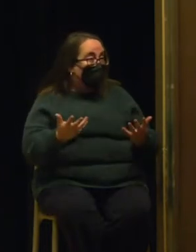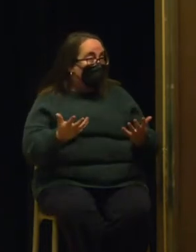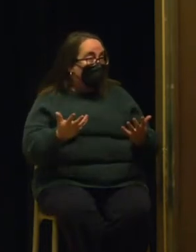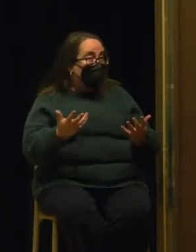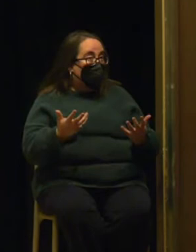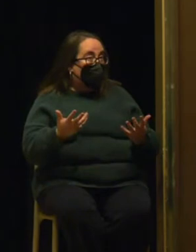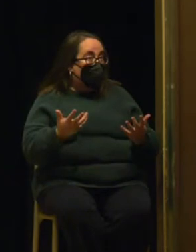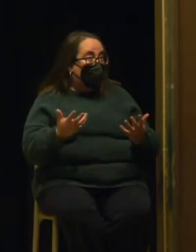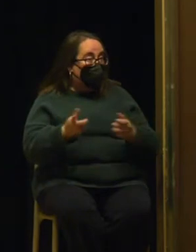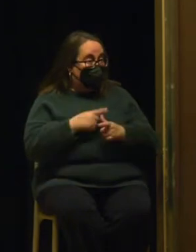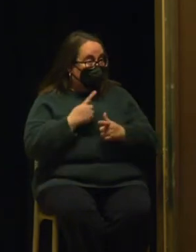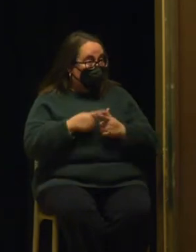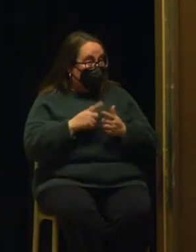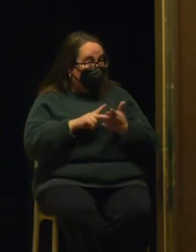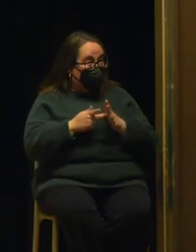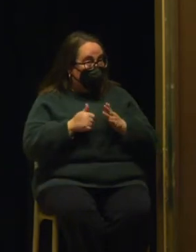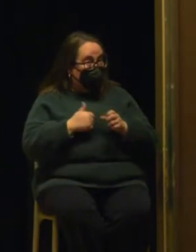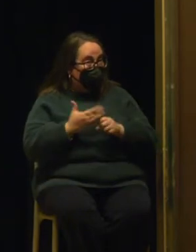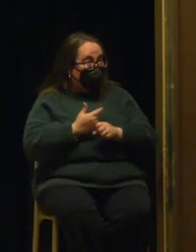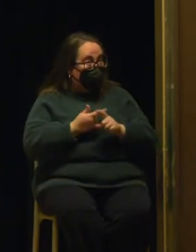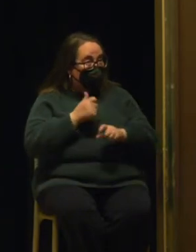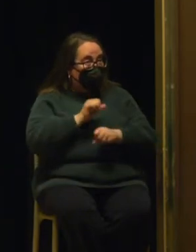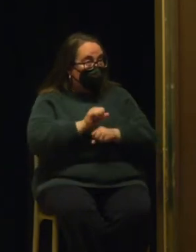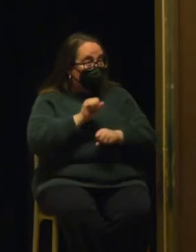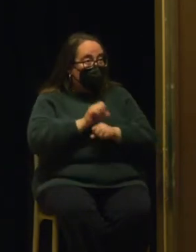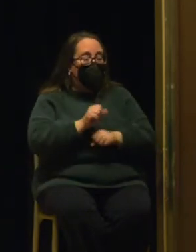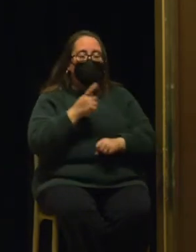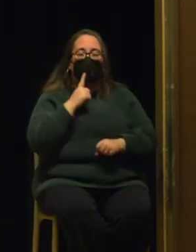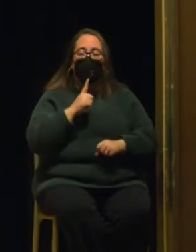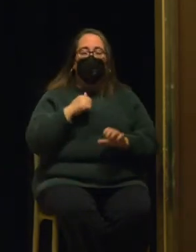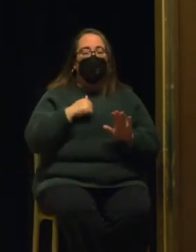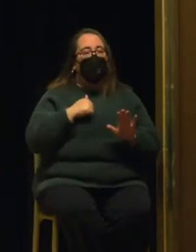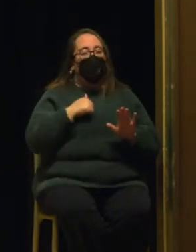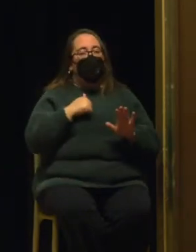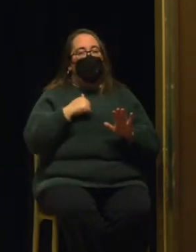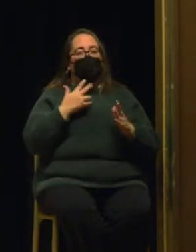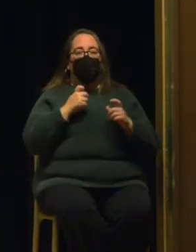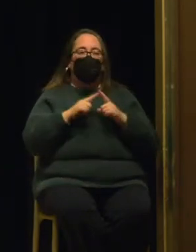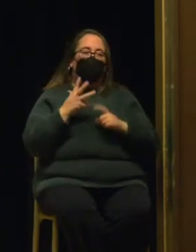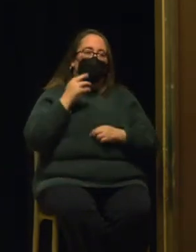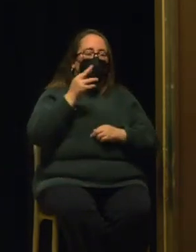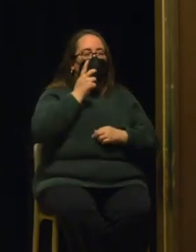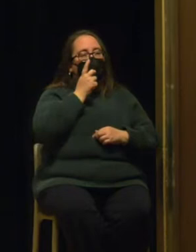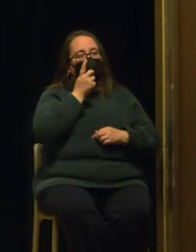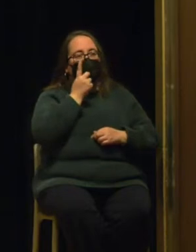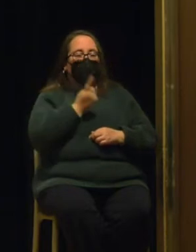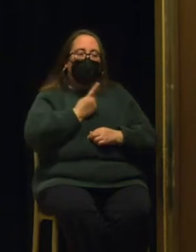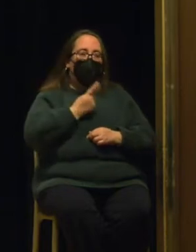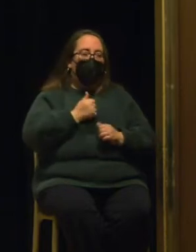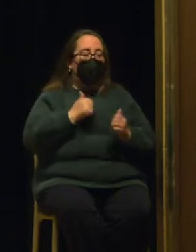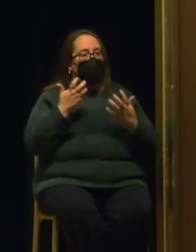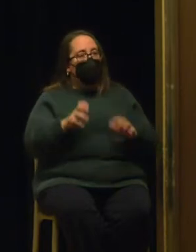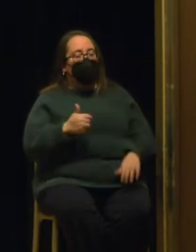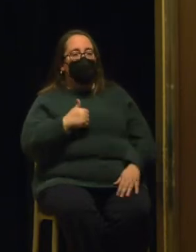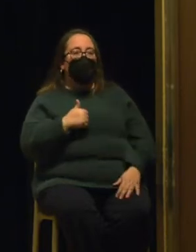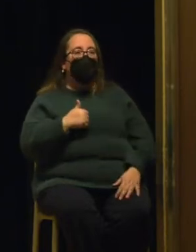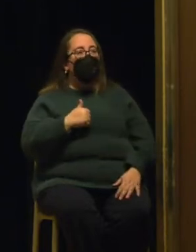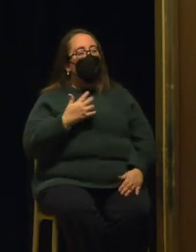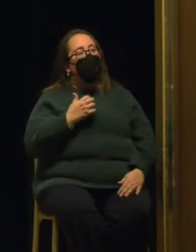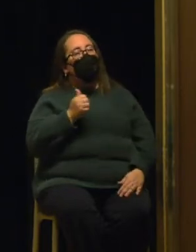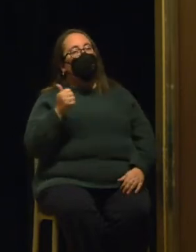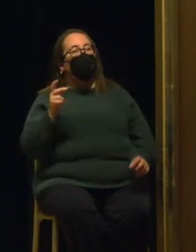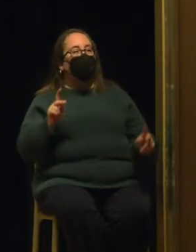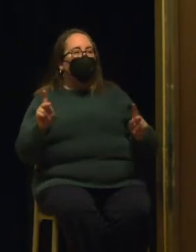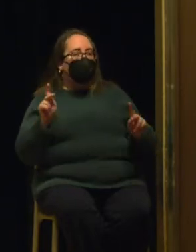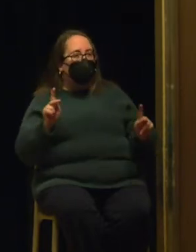put your job at risk? Yeah. You know, do you say, no, I don't, you know, want to go out to dinner with you alone? You know, we got to have other people there.